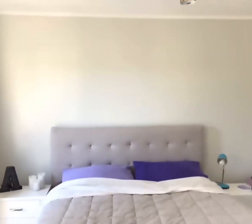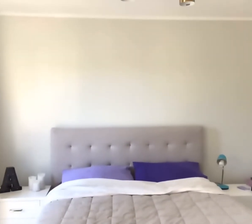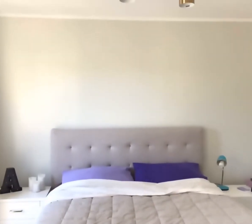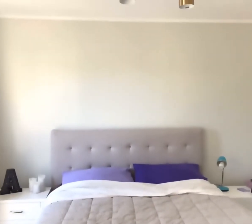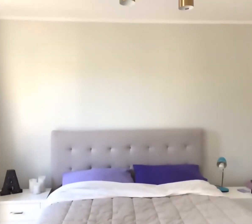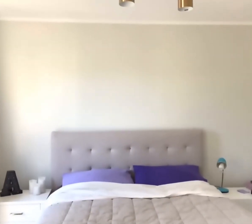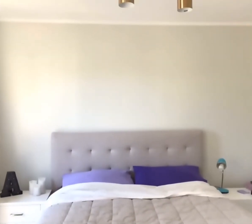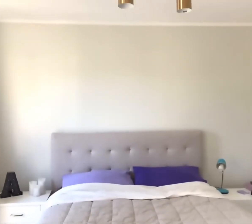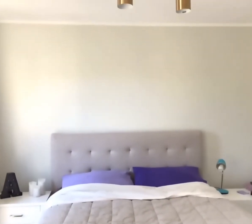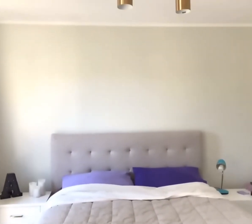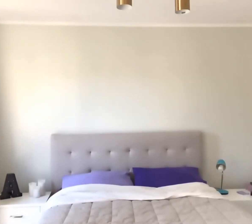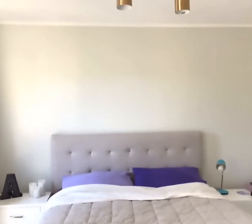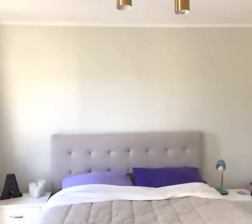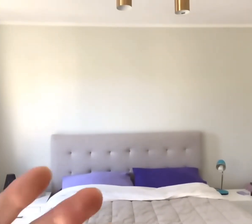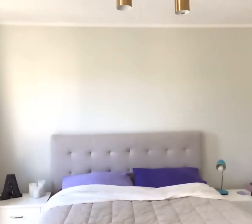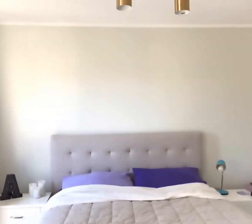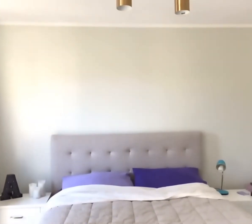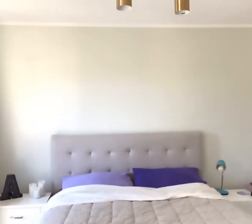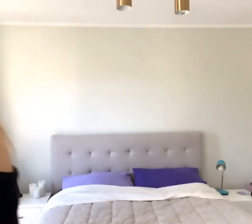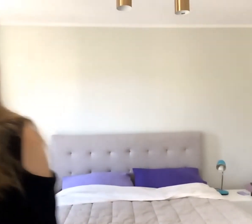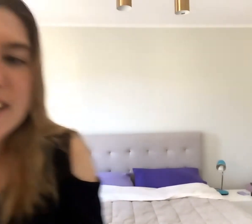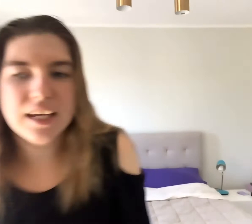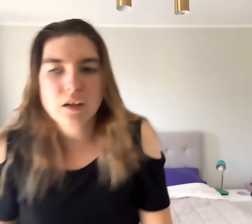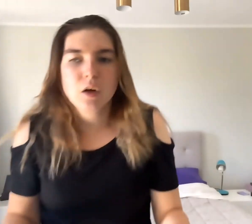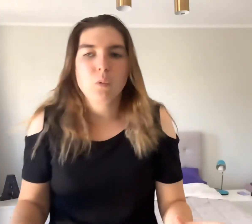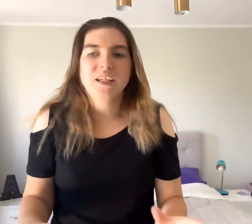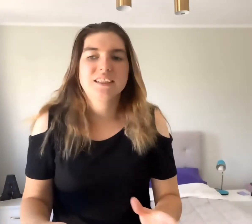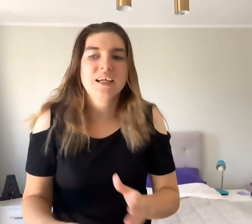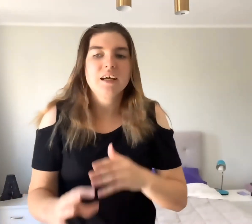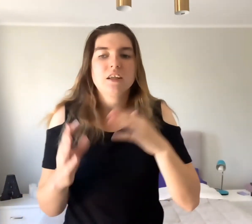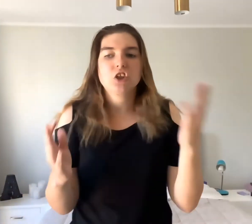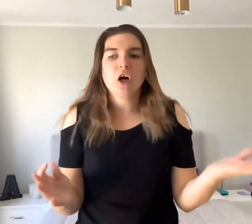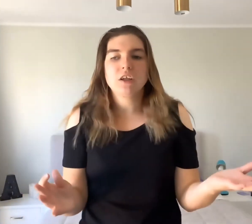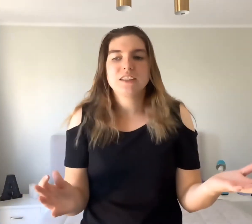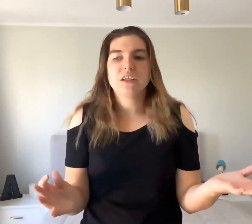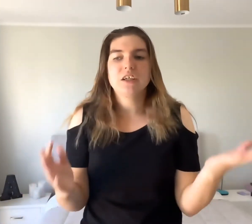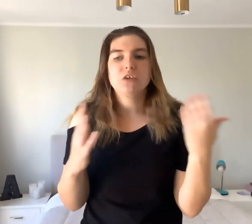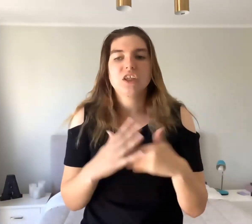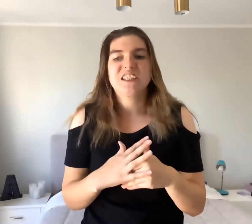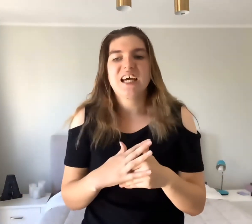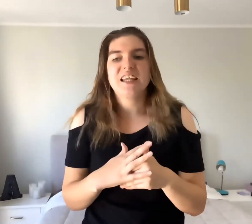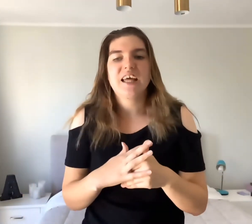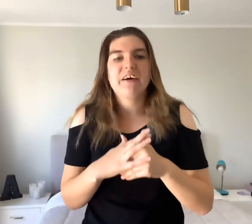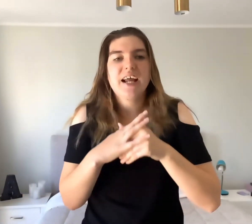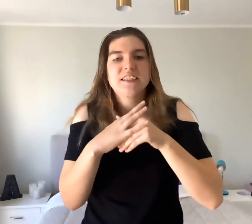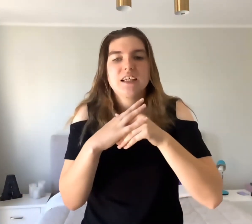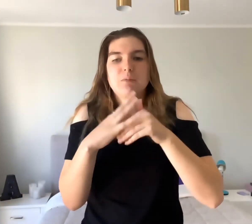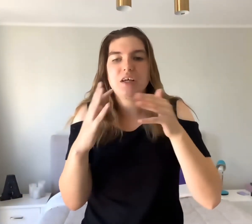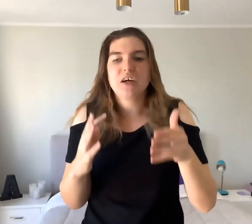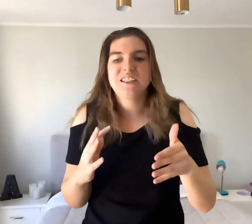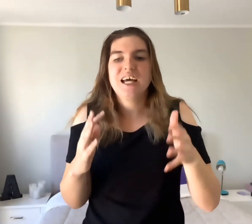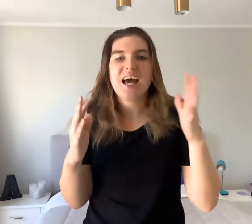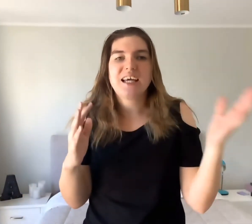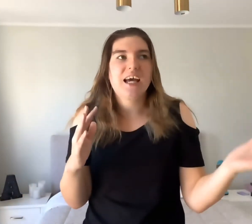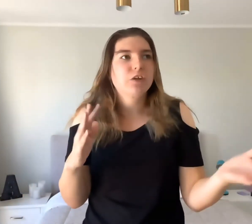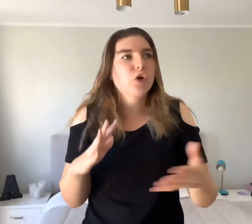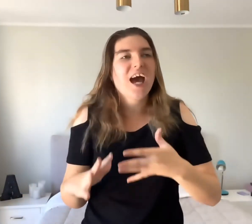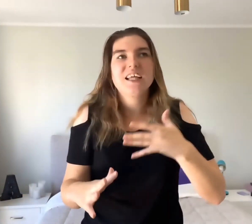until you know where you want to stand, and then once the shot looks good, you just stand there and it's going to be good. Again, you can get